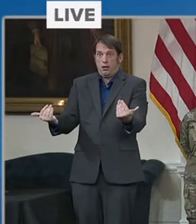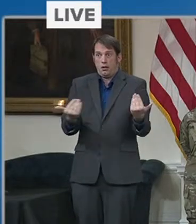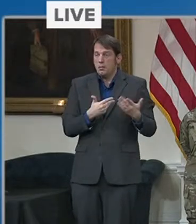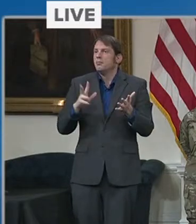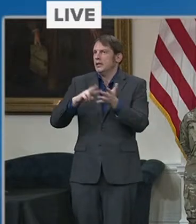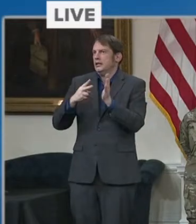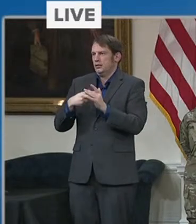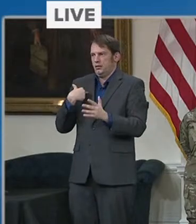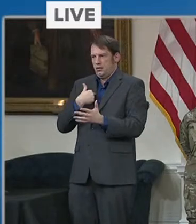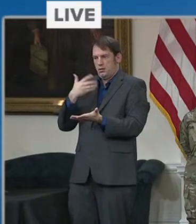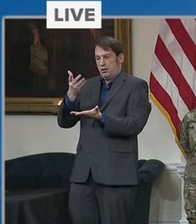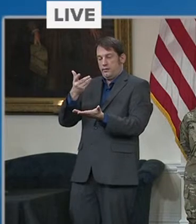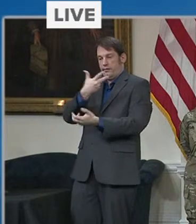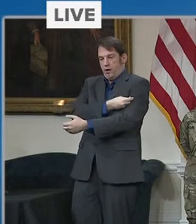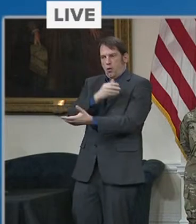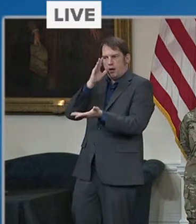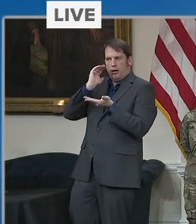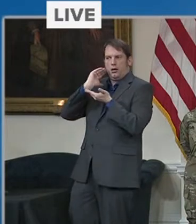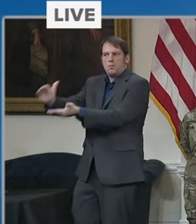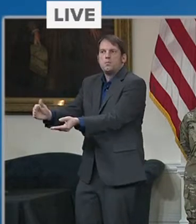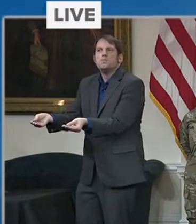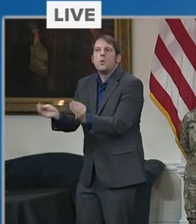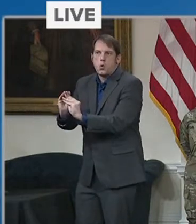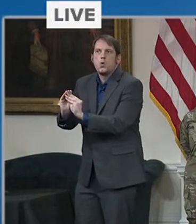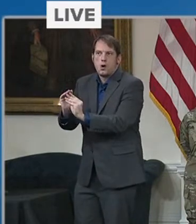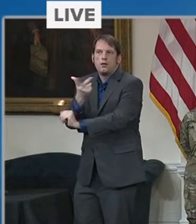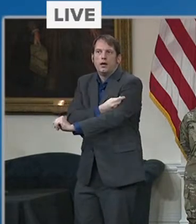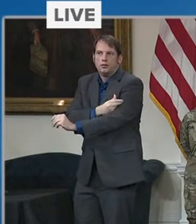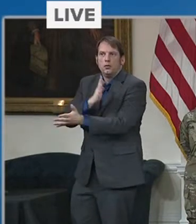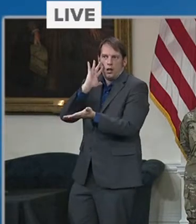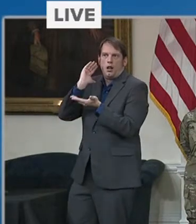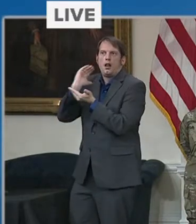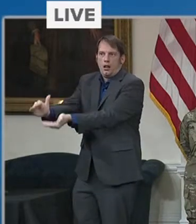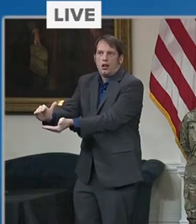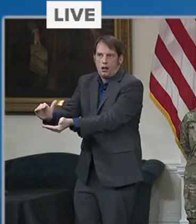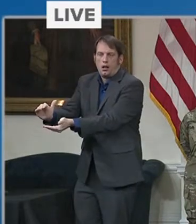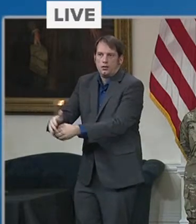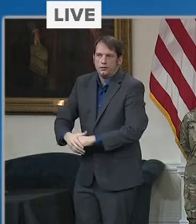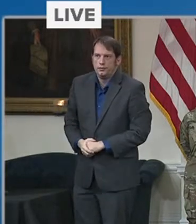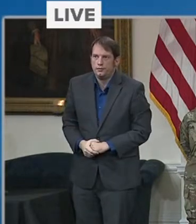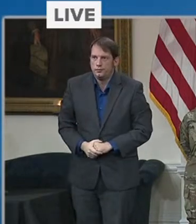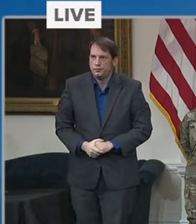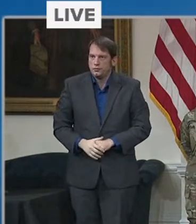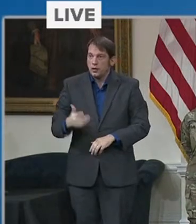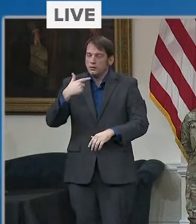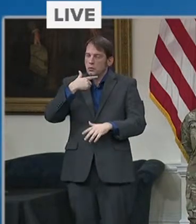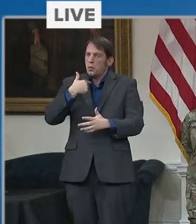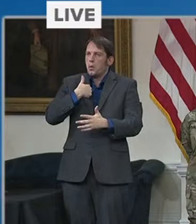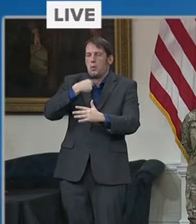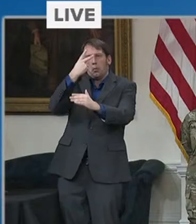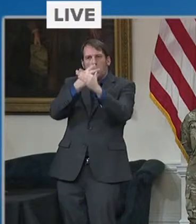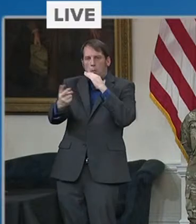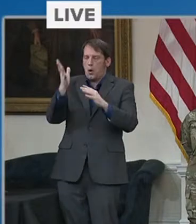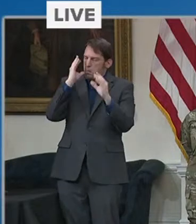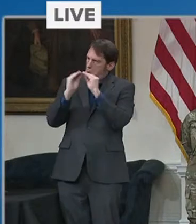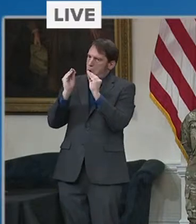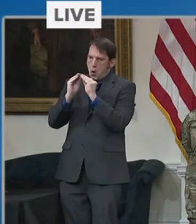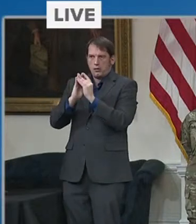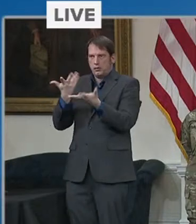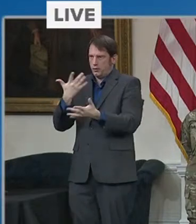allocations. In anticipation of an increased supply from the federal government, this week